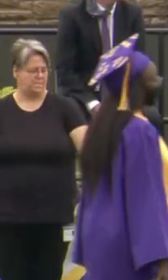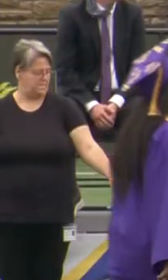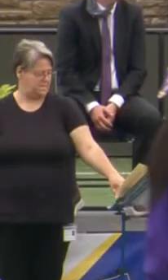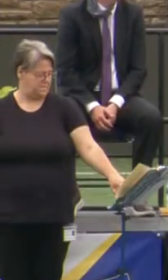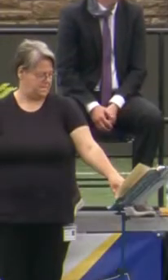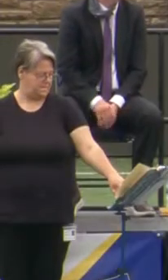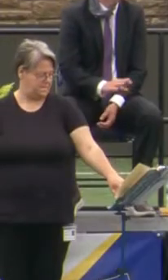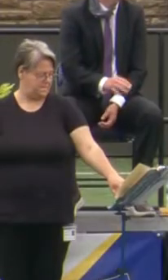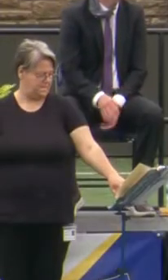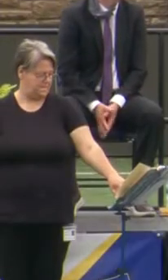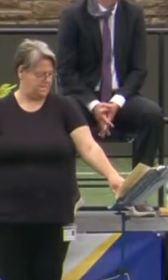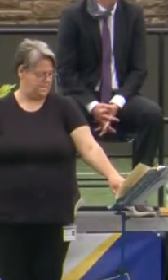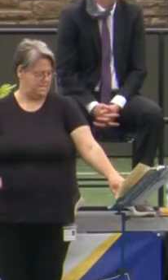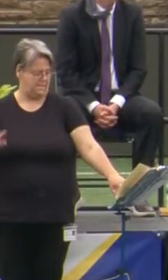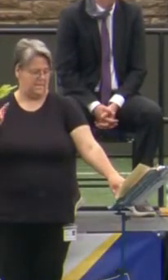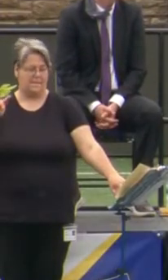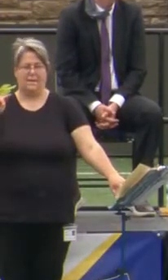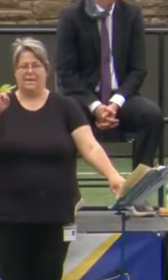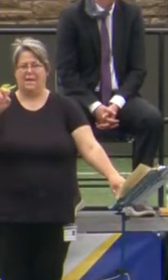Tiana Rogers.